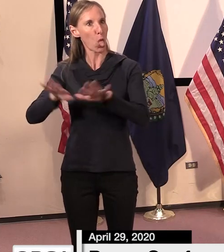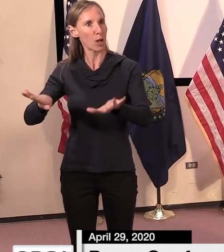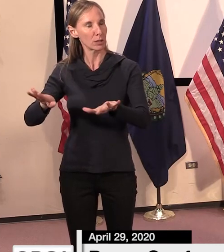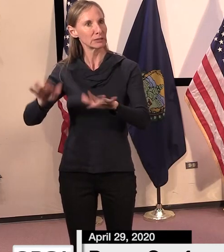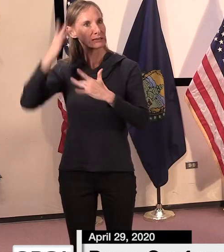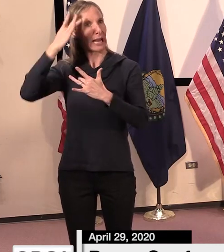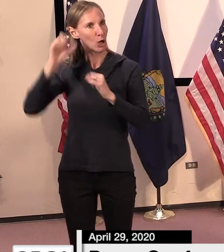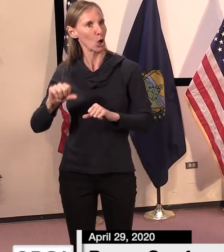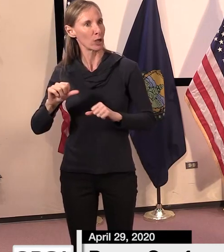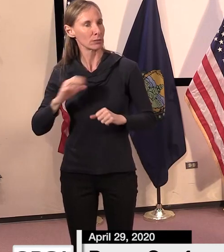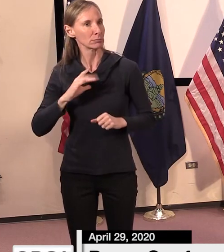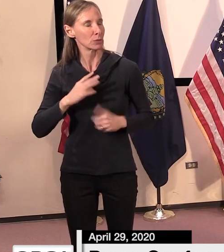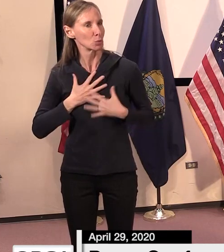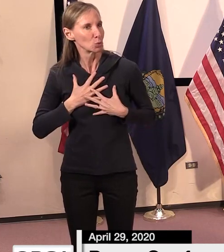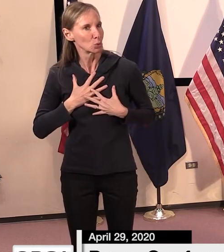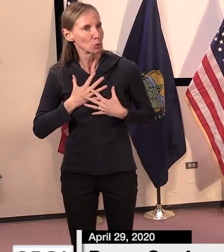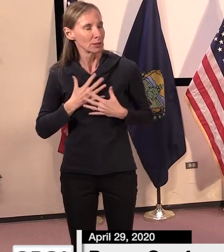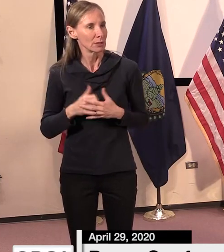So